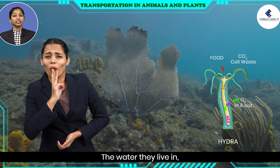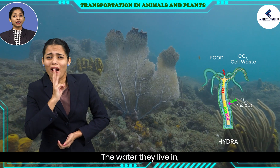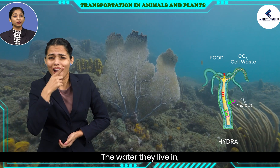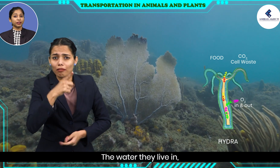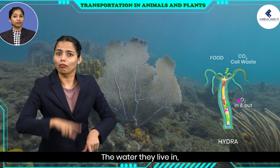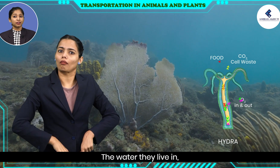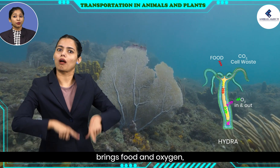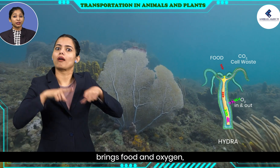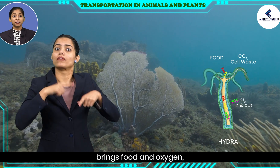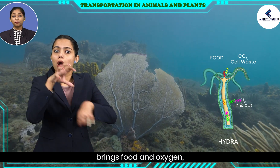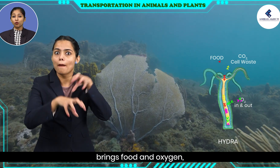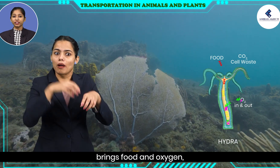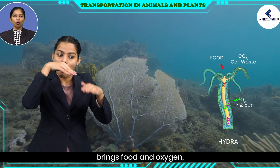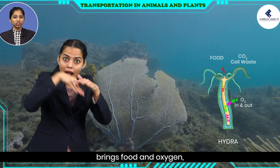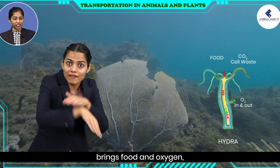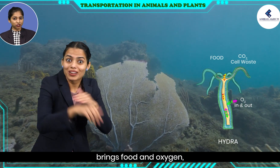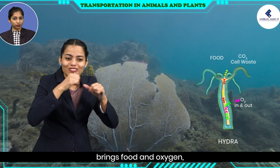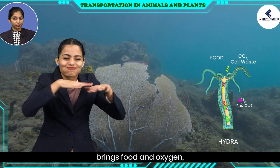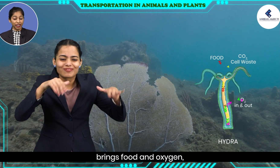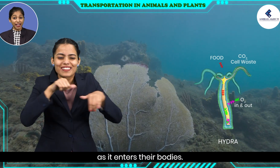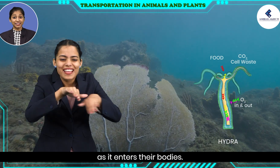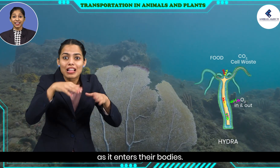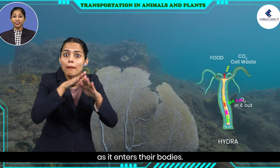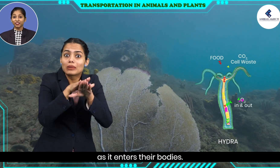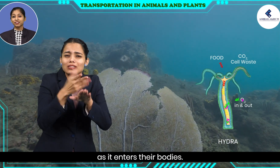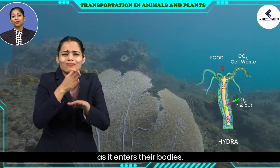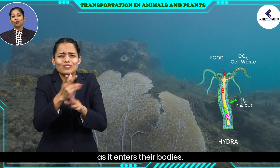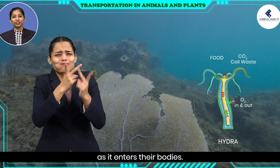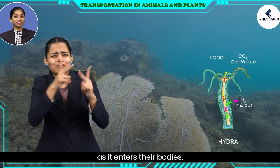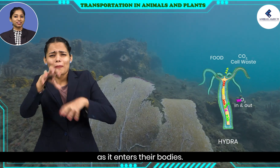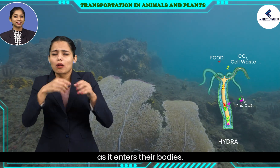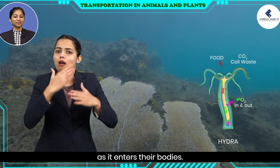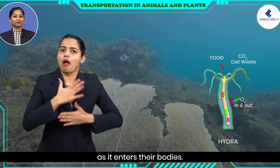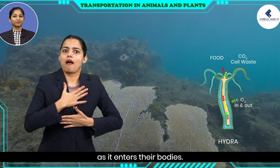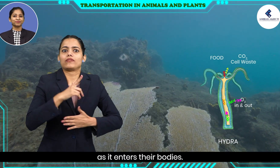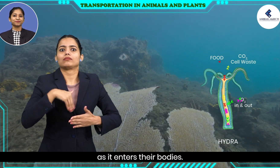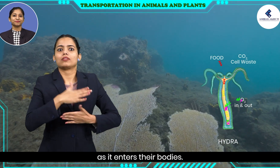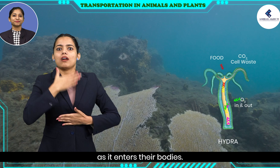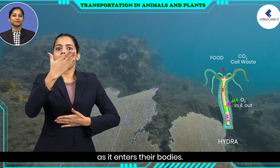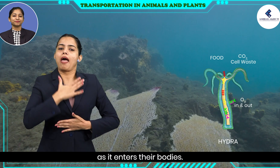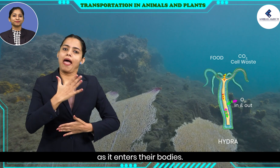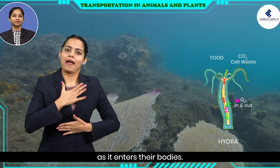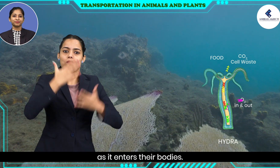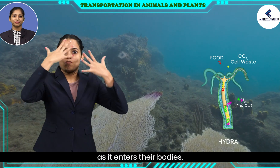The water they live in brings food and oxygen as it enters their bodies.